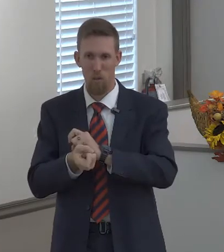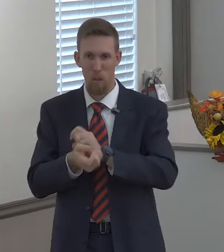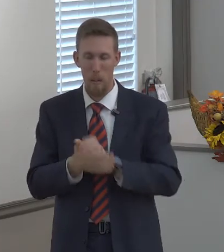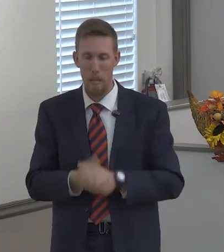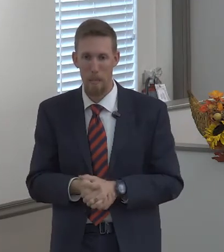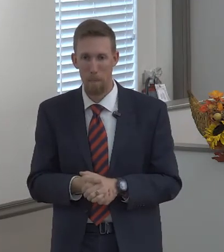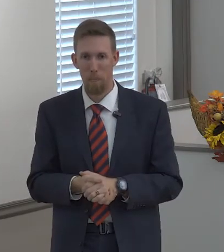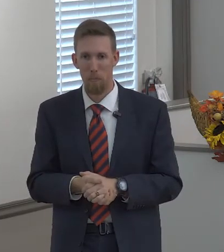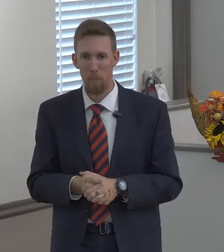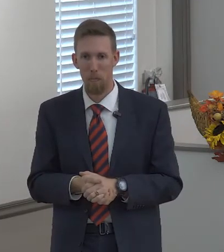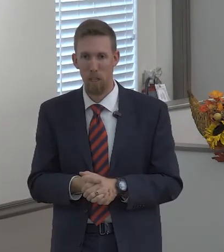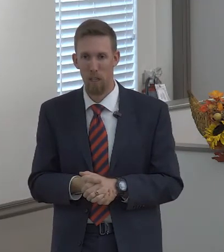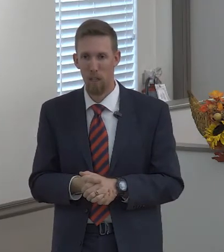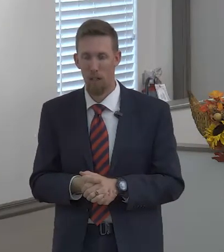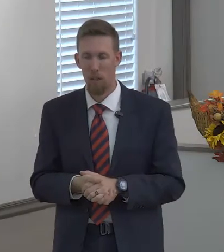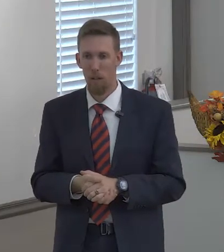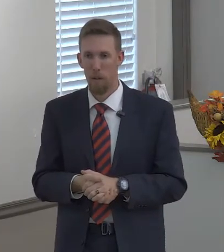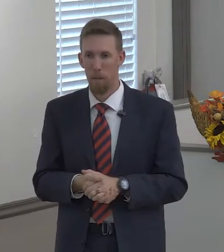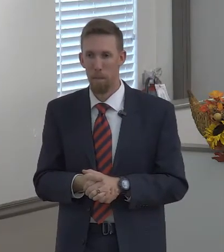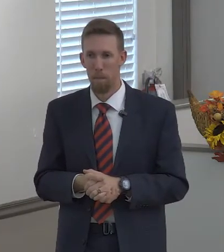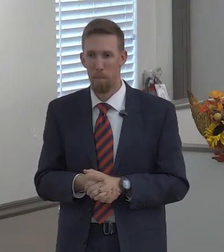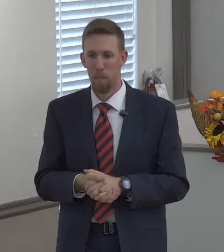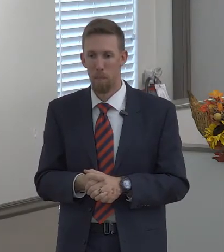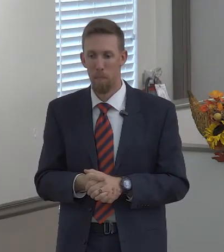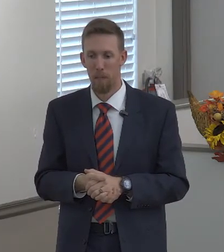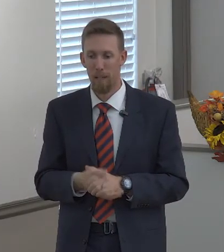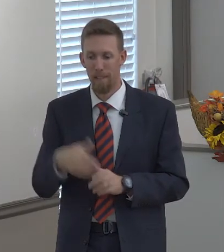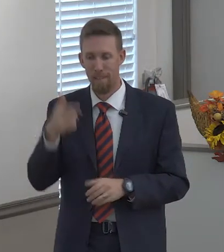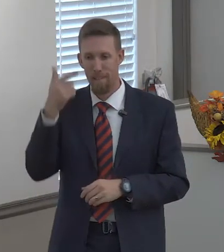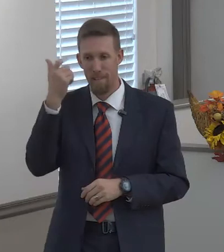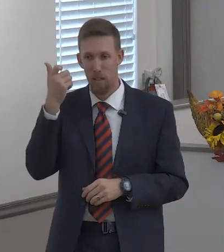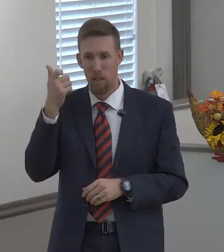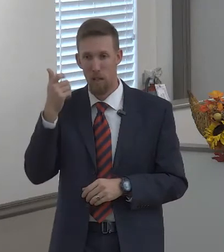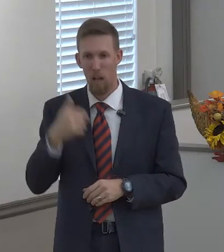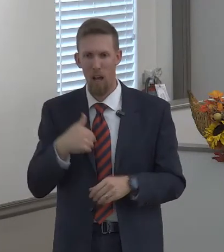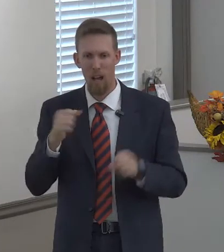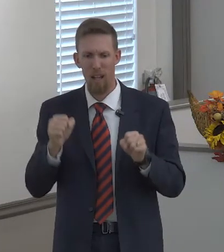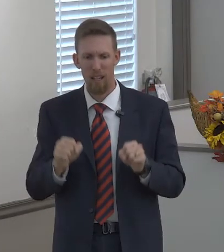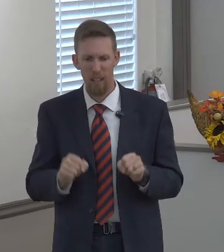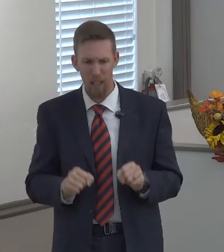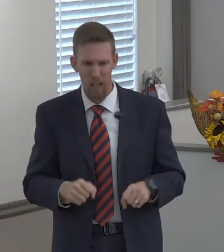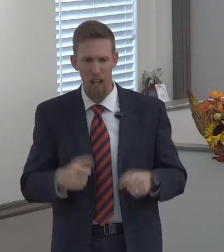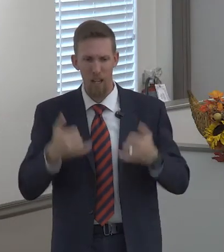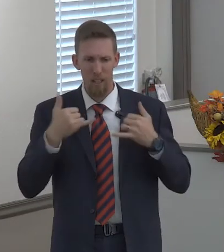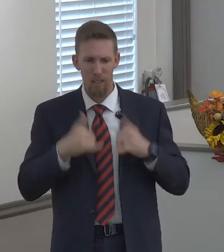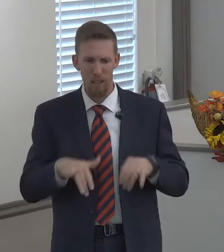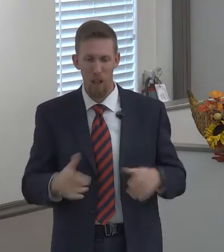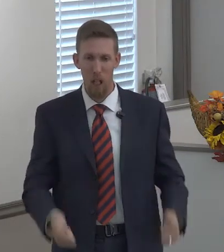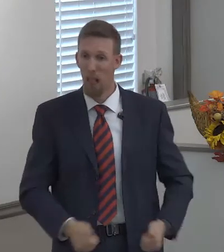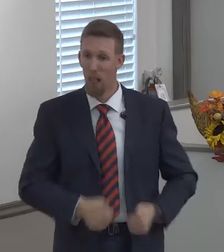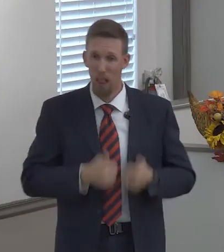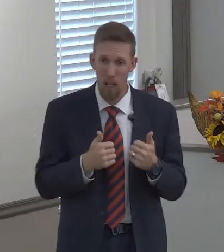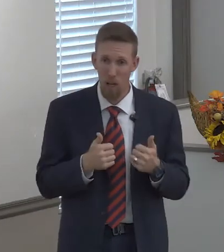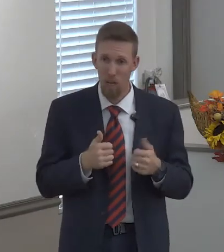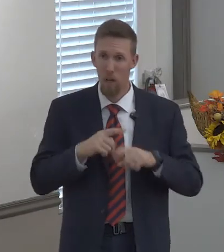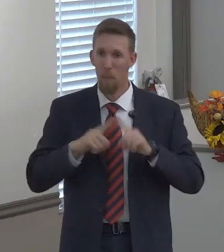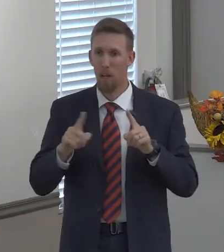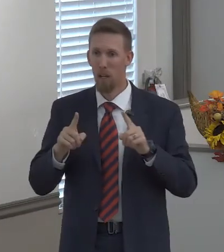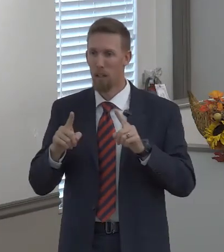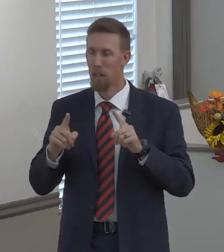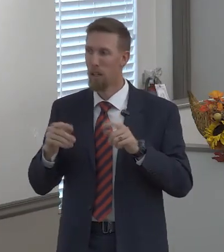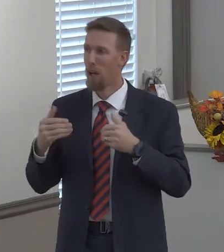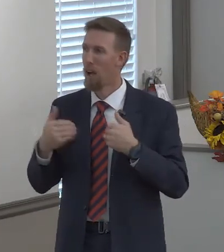And there's got to be a place where I do some business and I say, Lord, you know, I've been a miserable failure